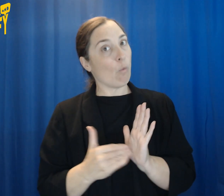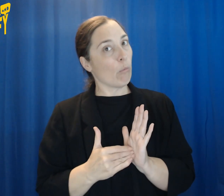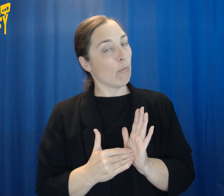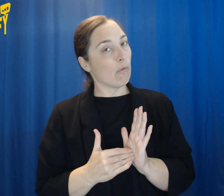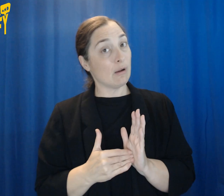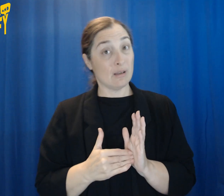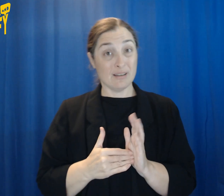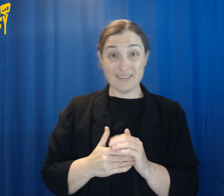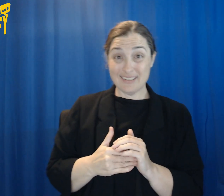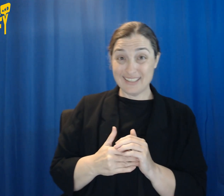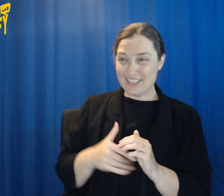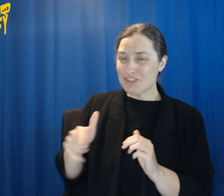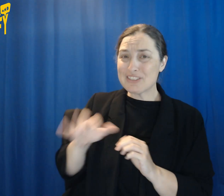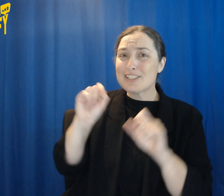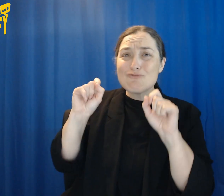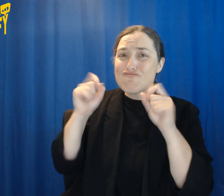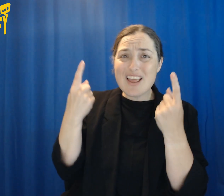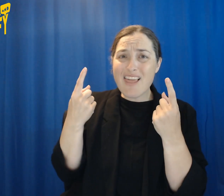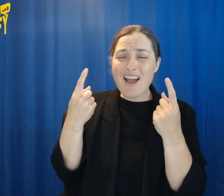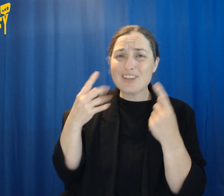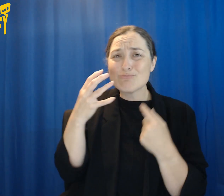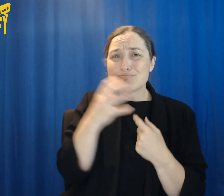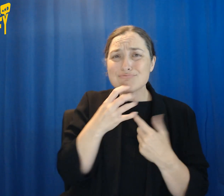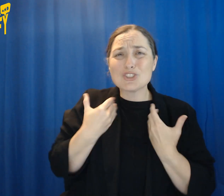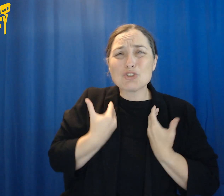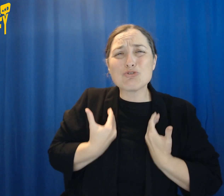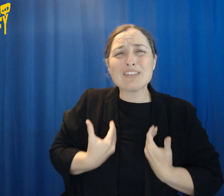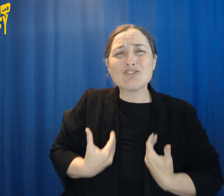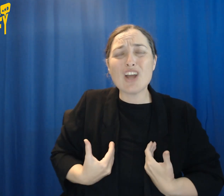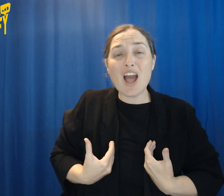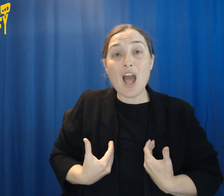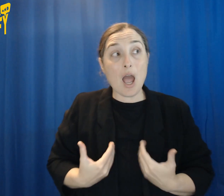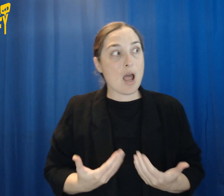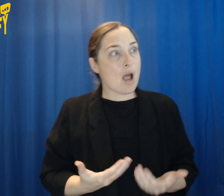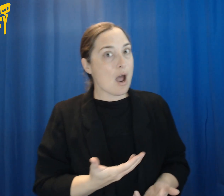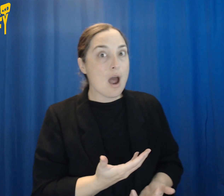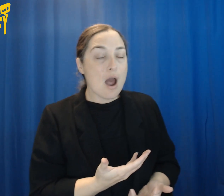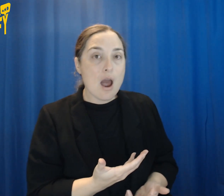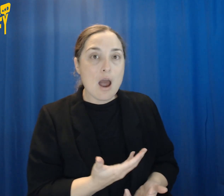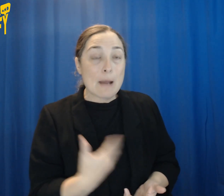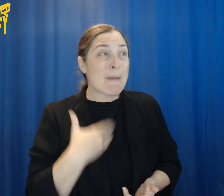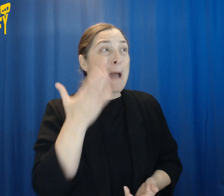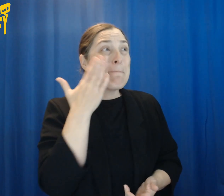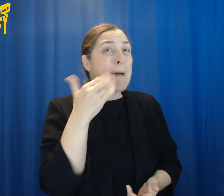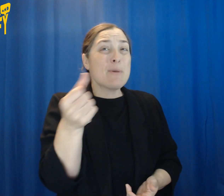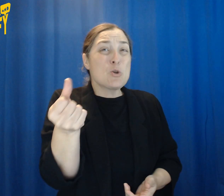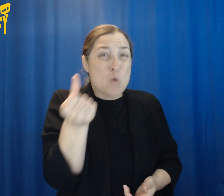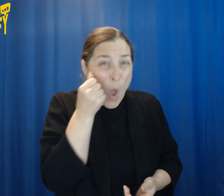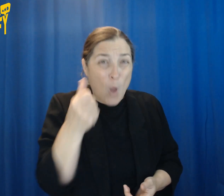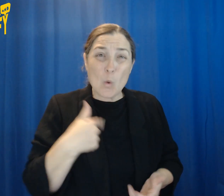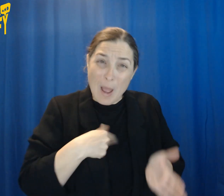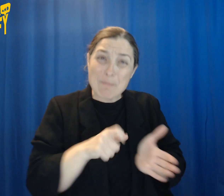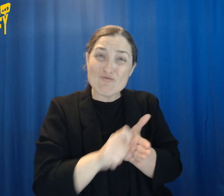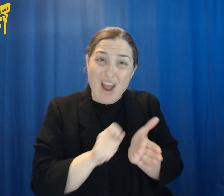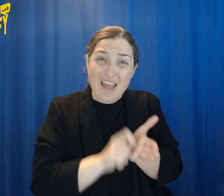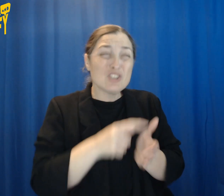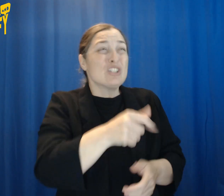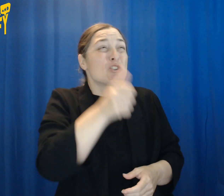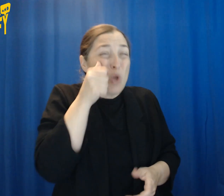realize what a treasure trove she got rid of. She does. My mother's always known I'm a writer. She's always known I've kept journals. She